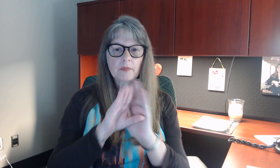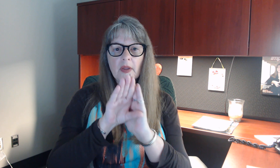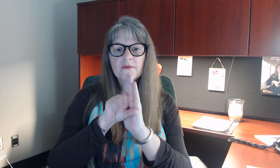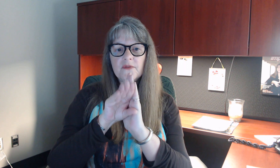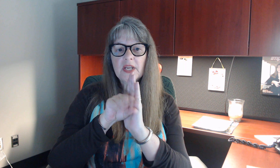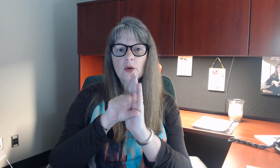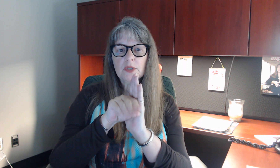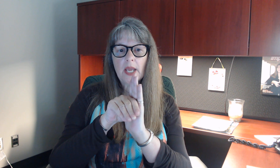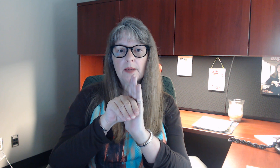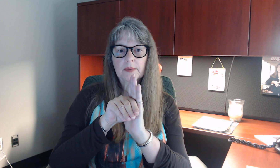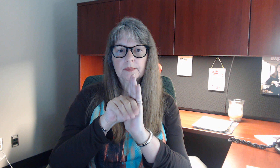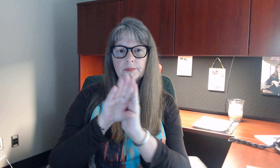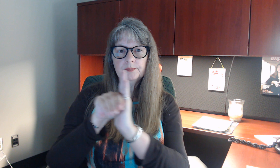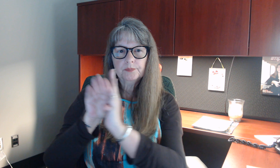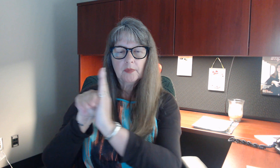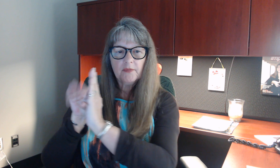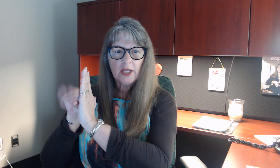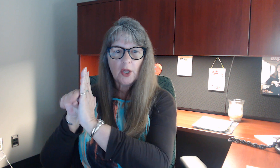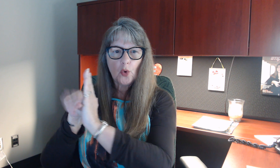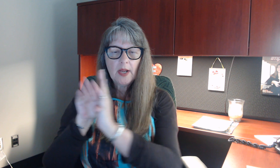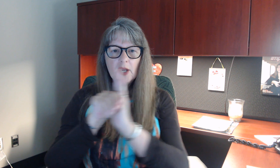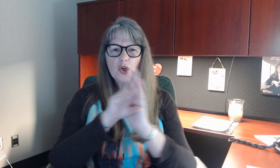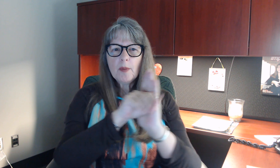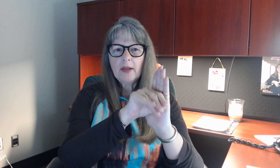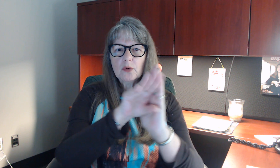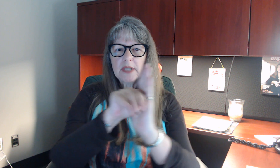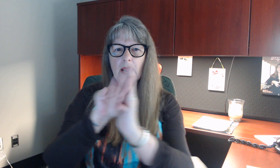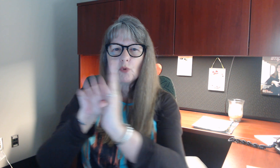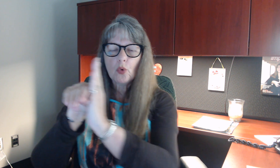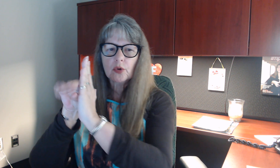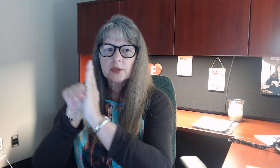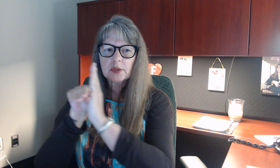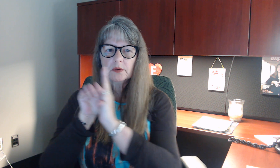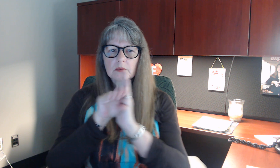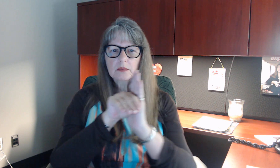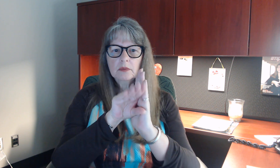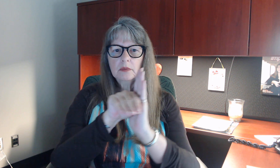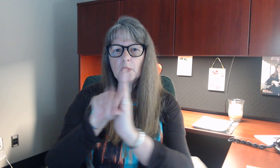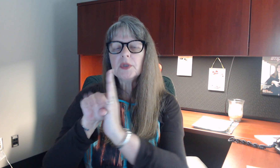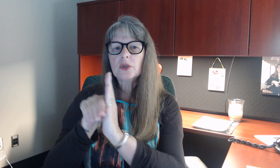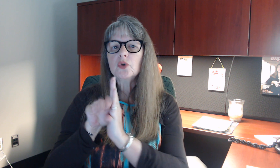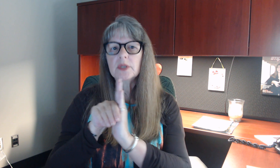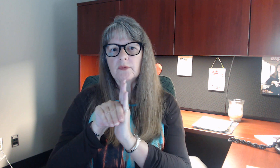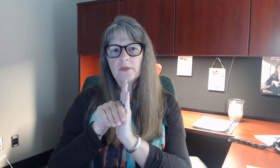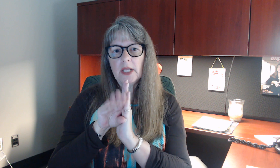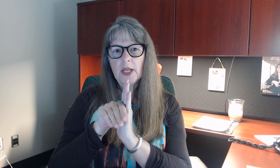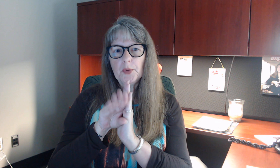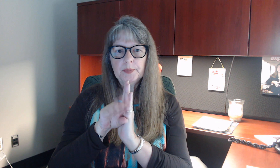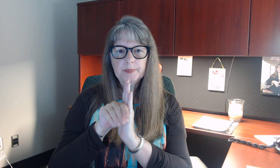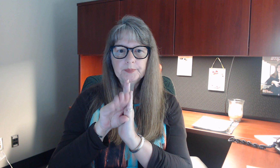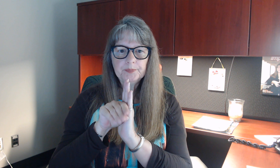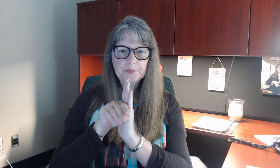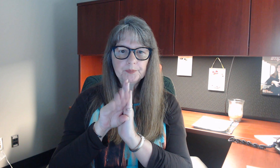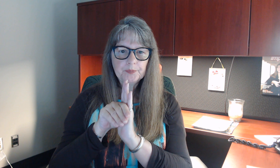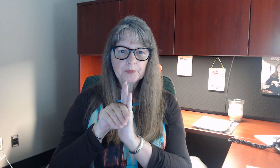of. Videotape, video. You know, back of those camcorders, and we still use that for video. Even